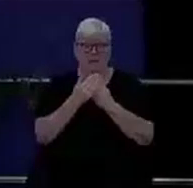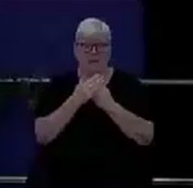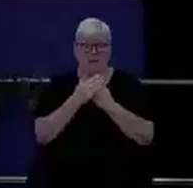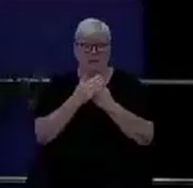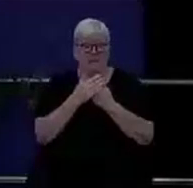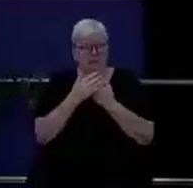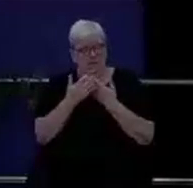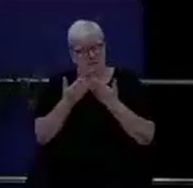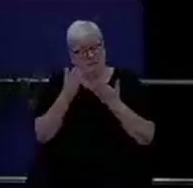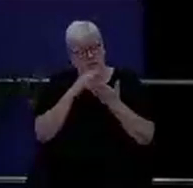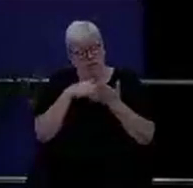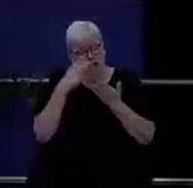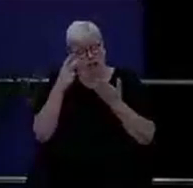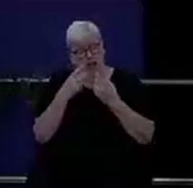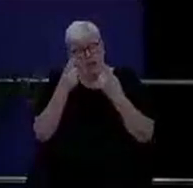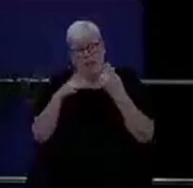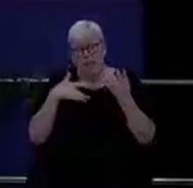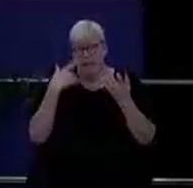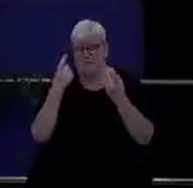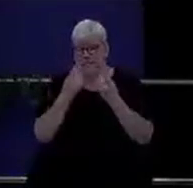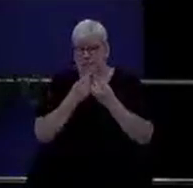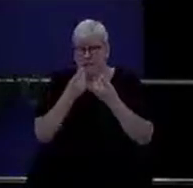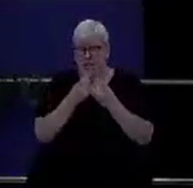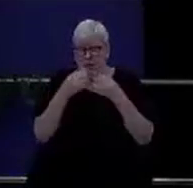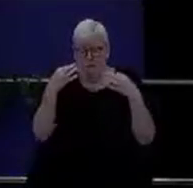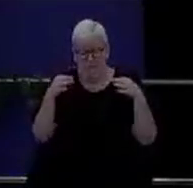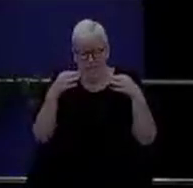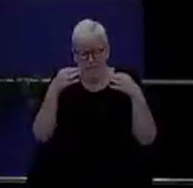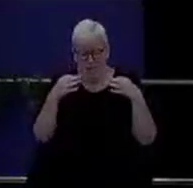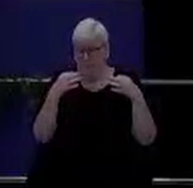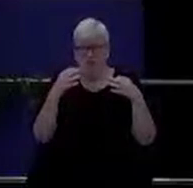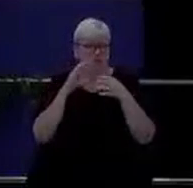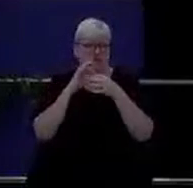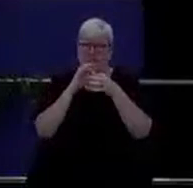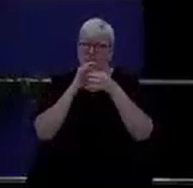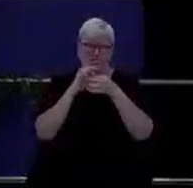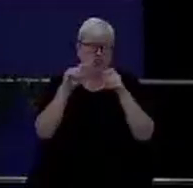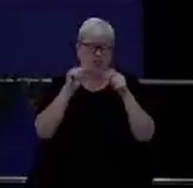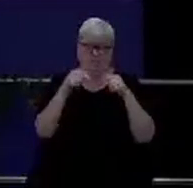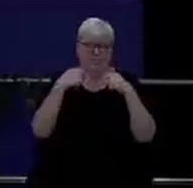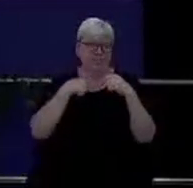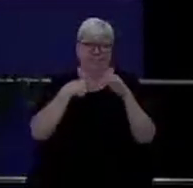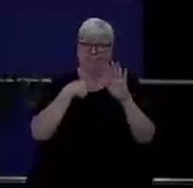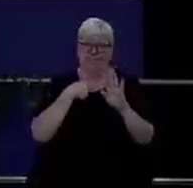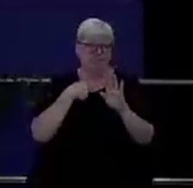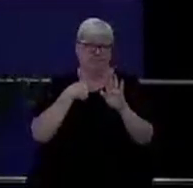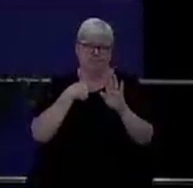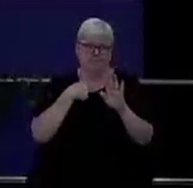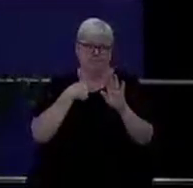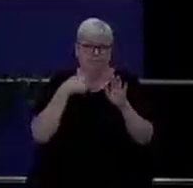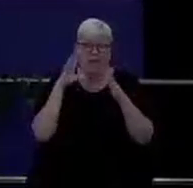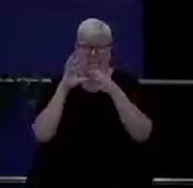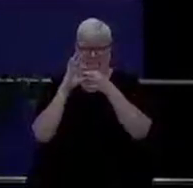As I hold this other living being on a scrap of paper, I know that there isn't exactly a relationship between her and me, but a skein of